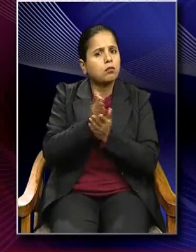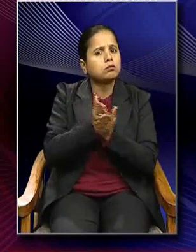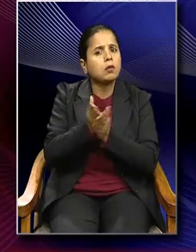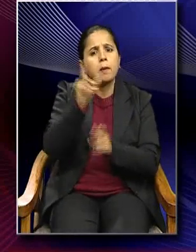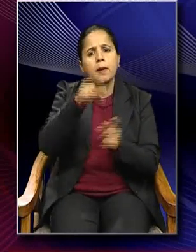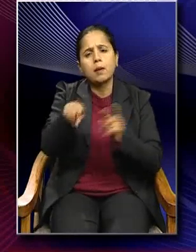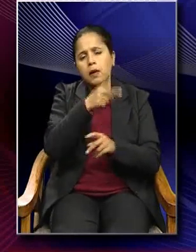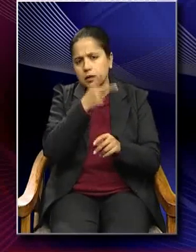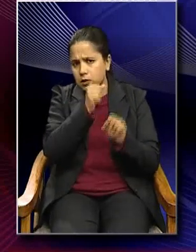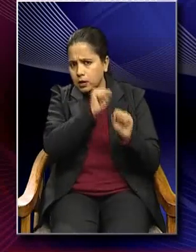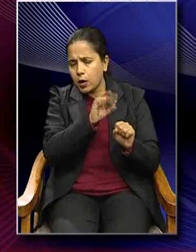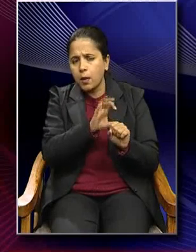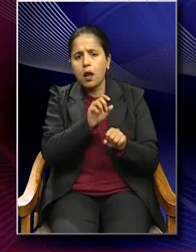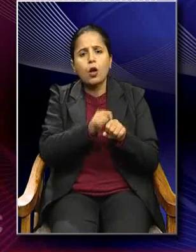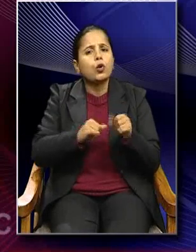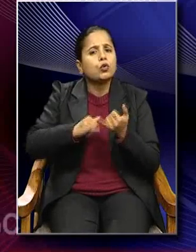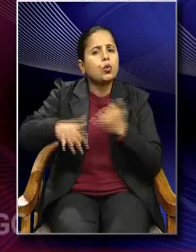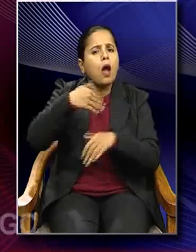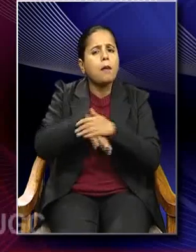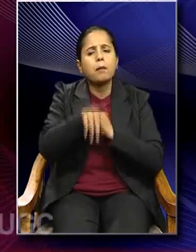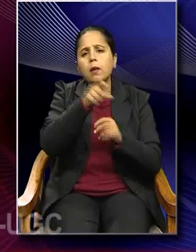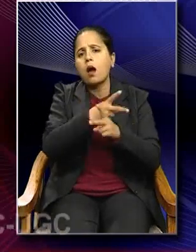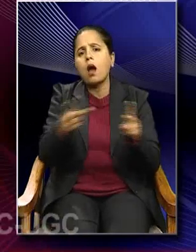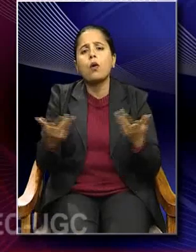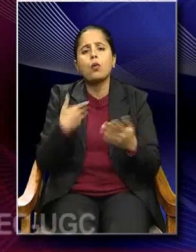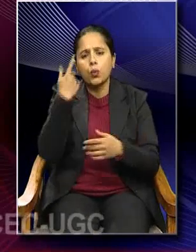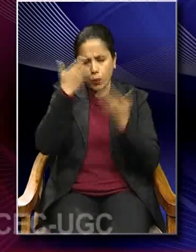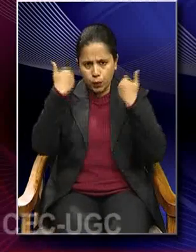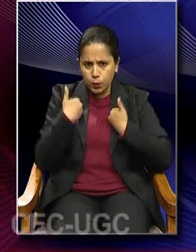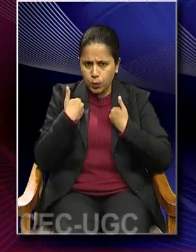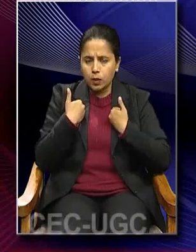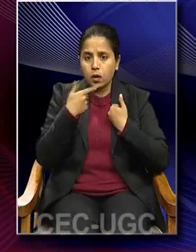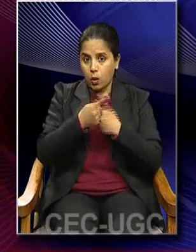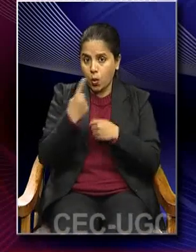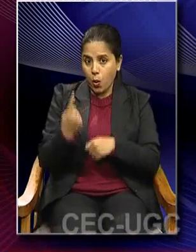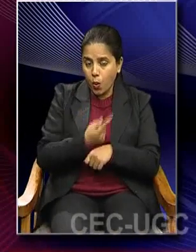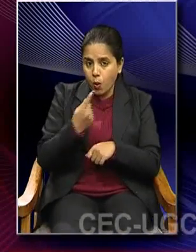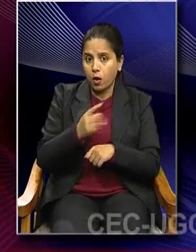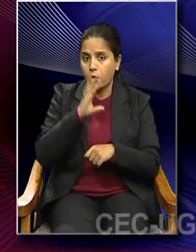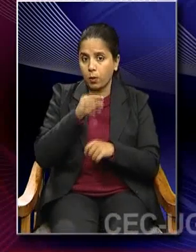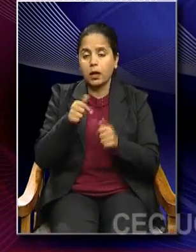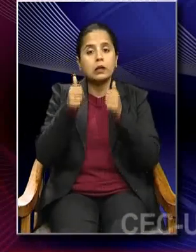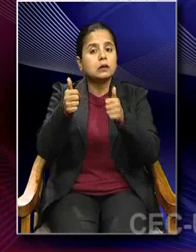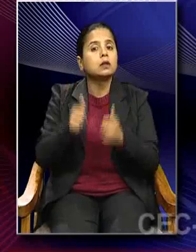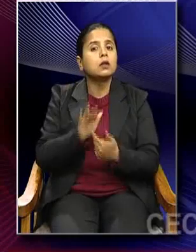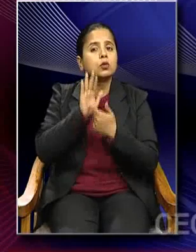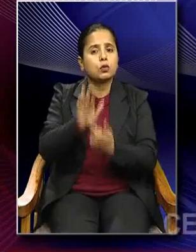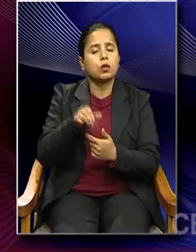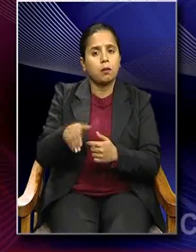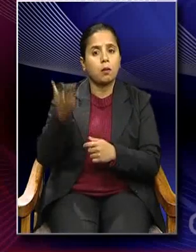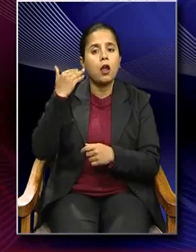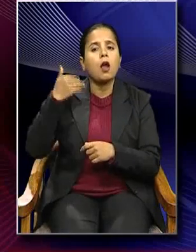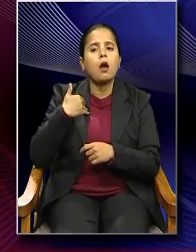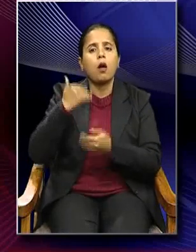does society produce? So who we are is not only the result of our